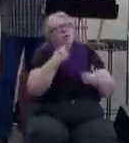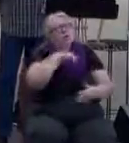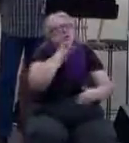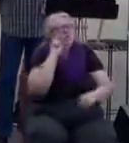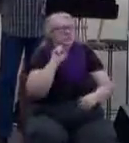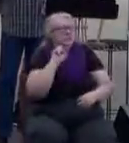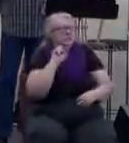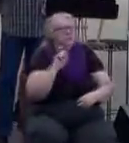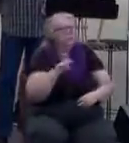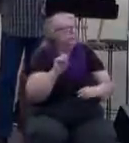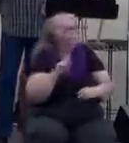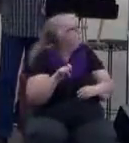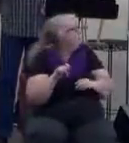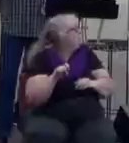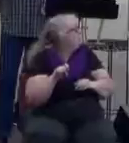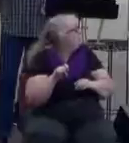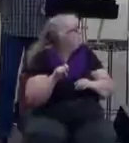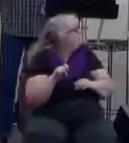his name.